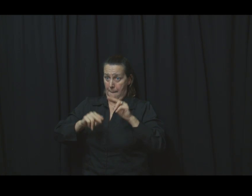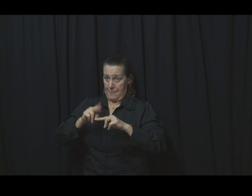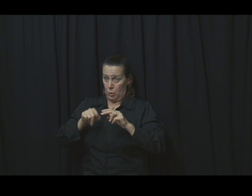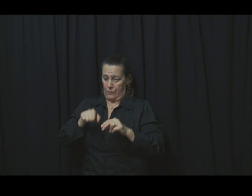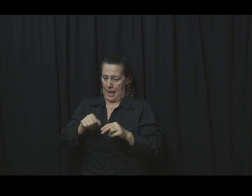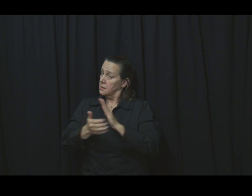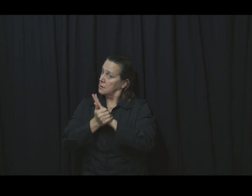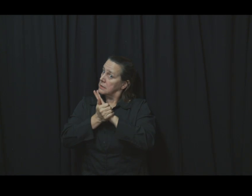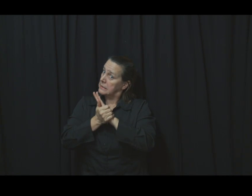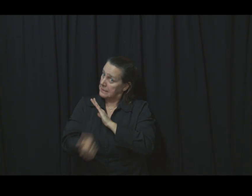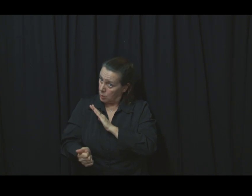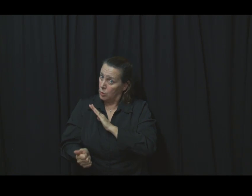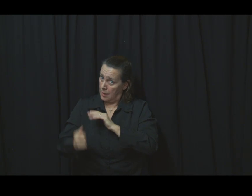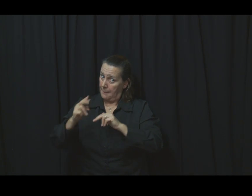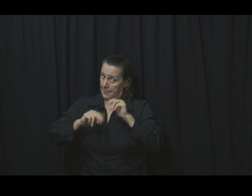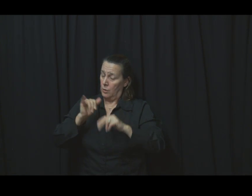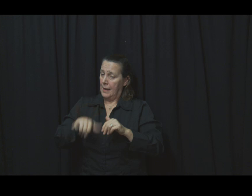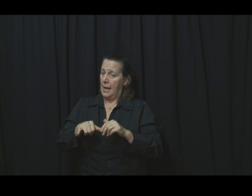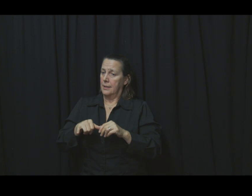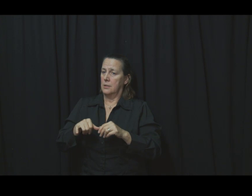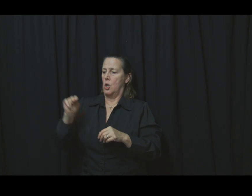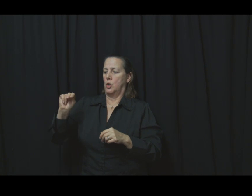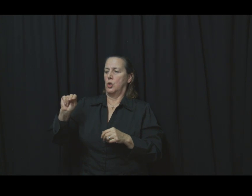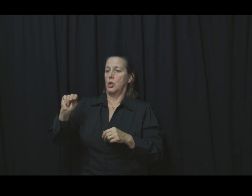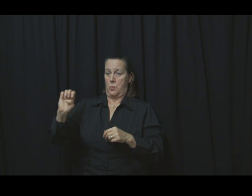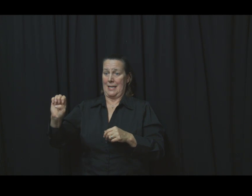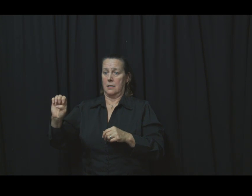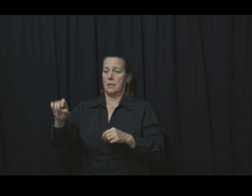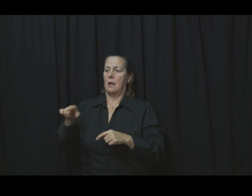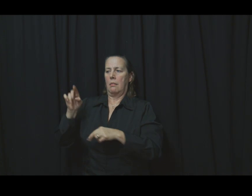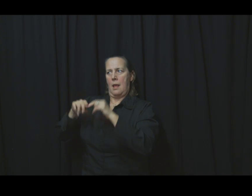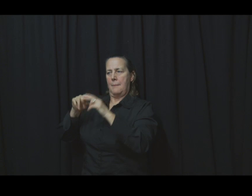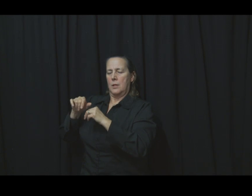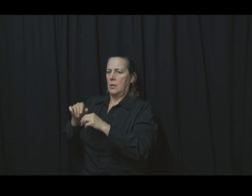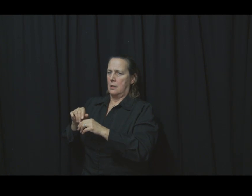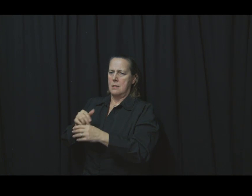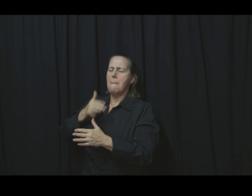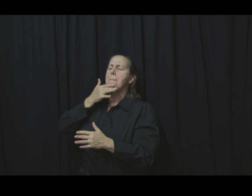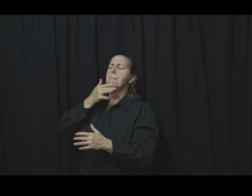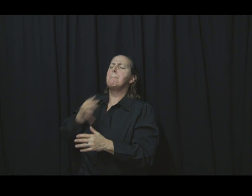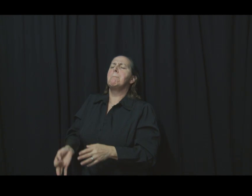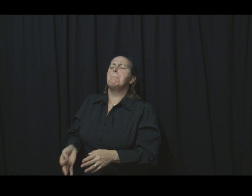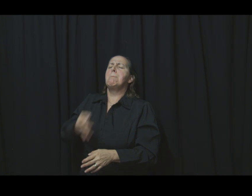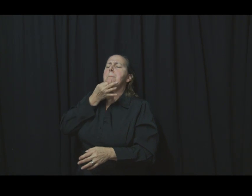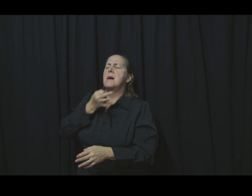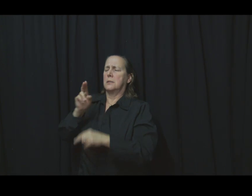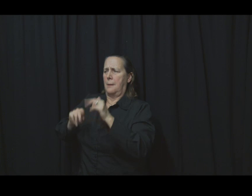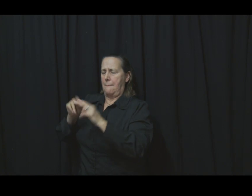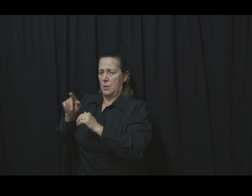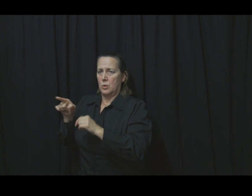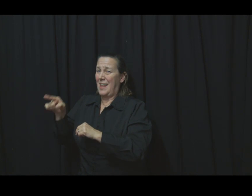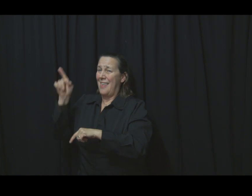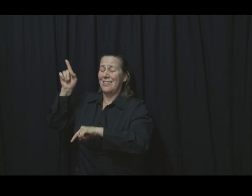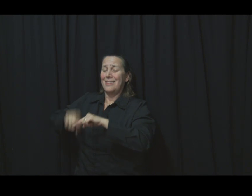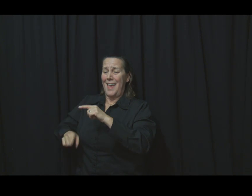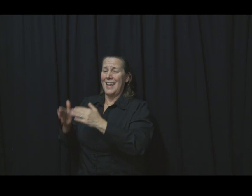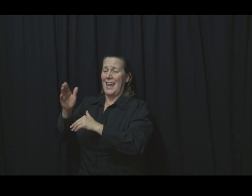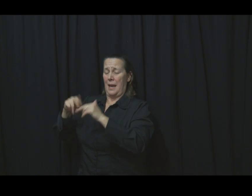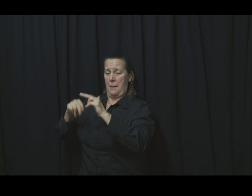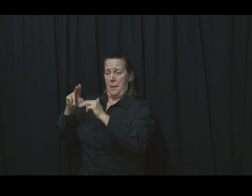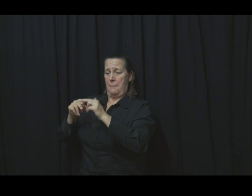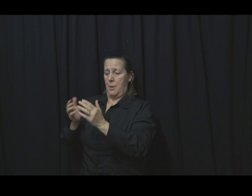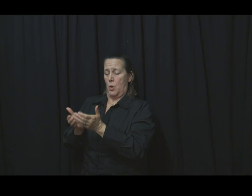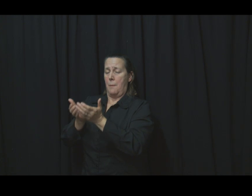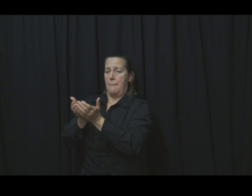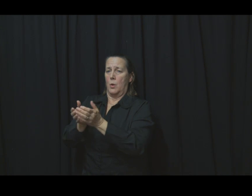skilled shipwrights in New England. These guys were the best in the world at wooden shipbuilding. And they couldn't build a boat as big